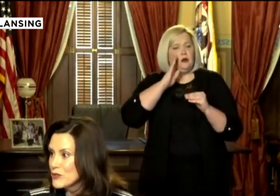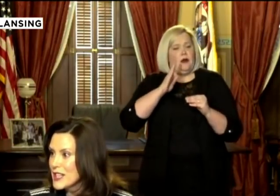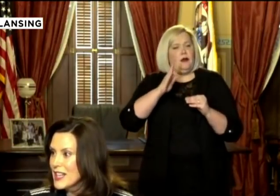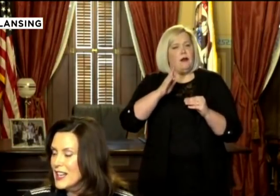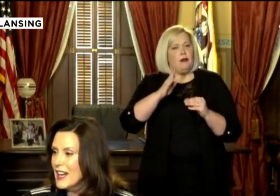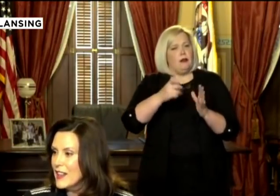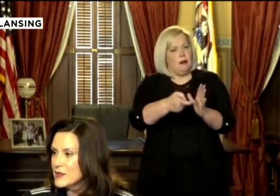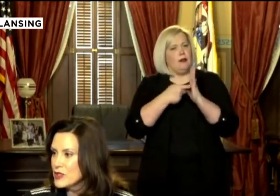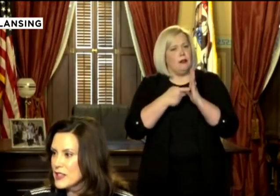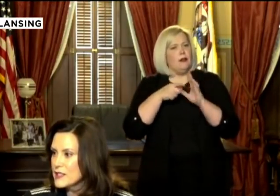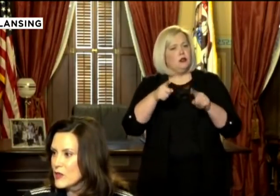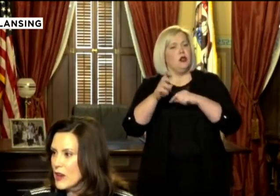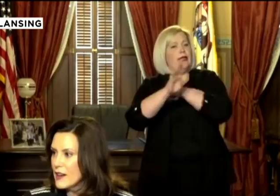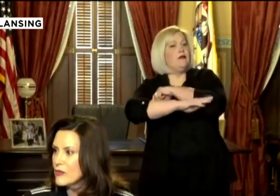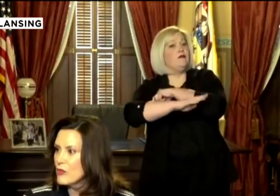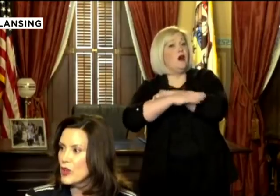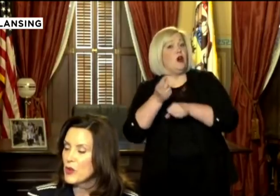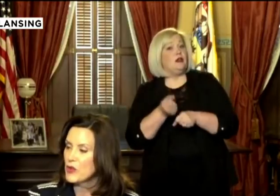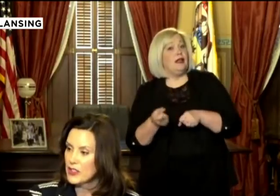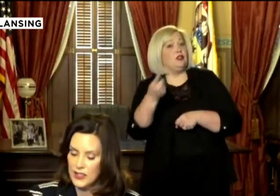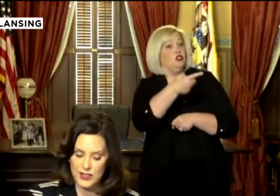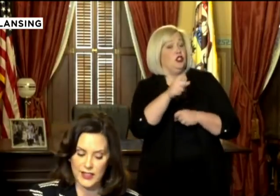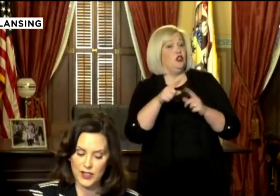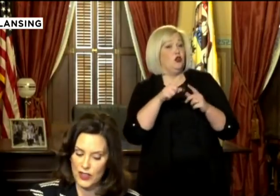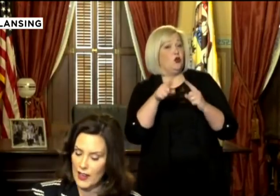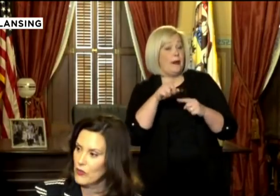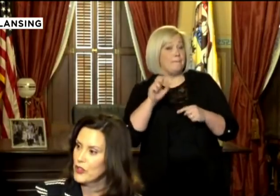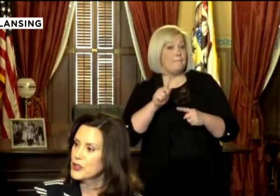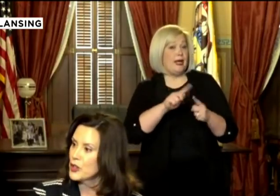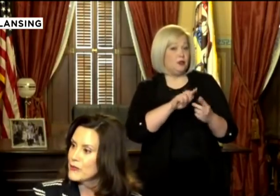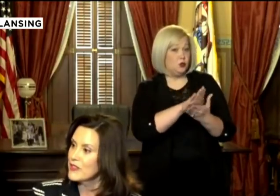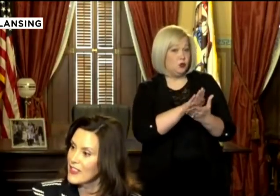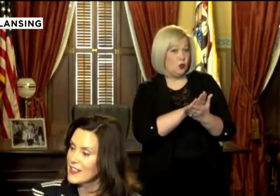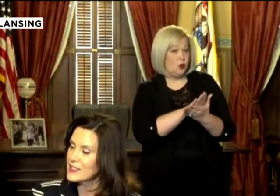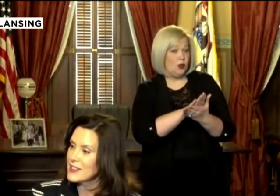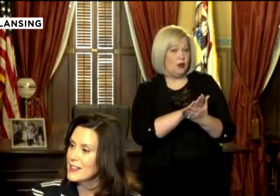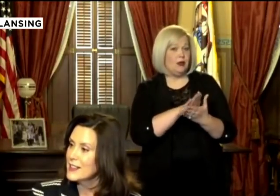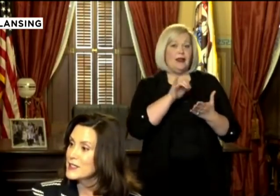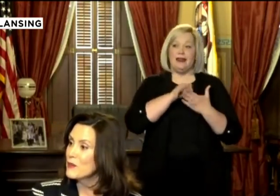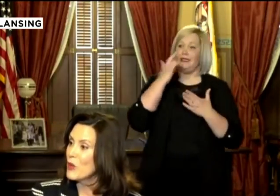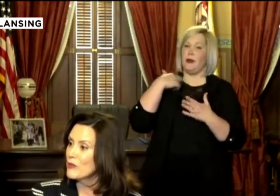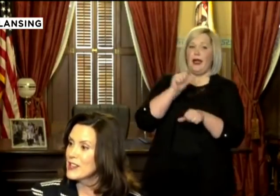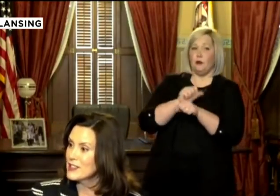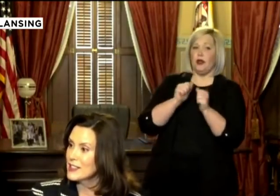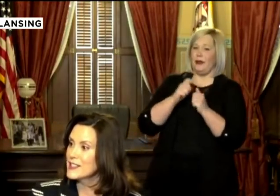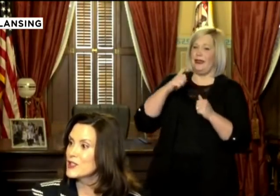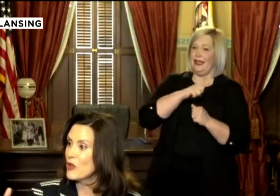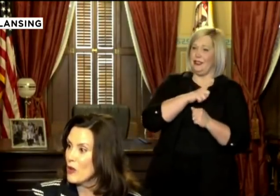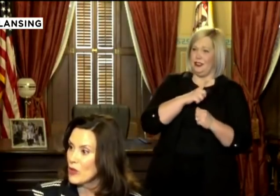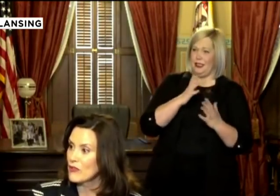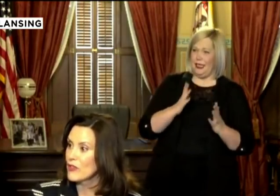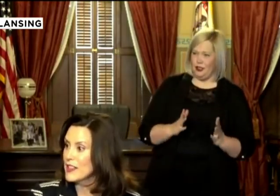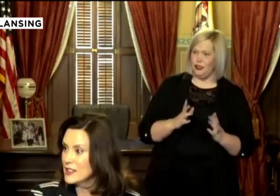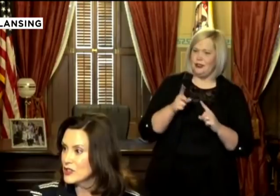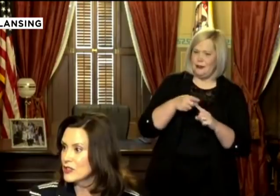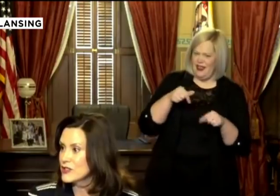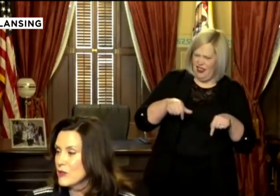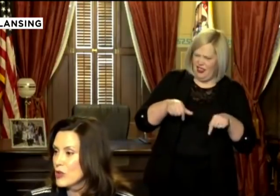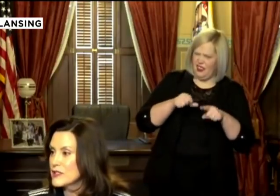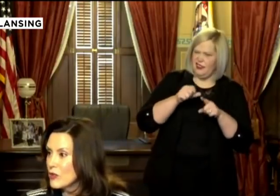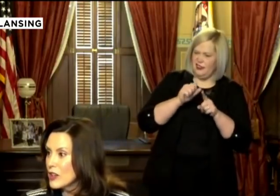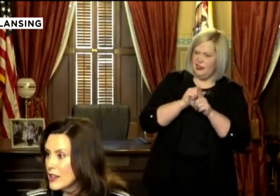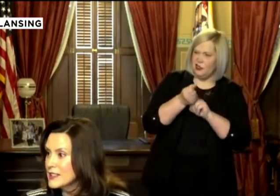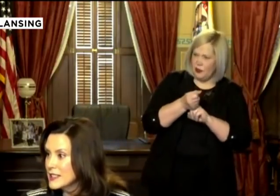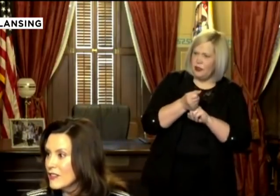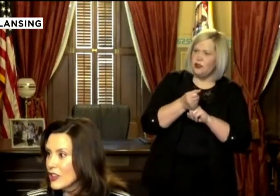is resumed. And that's precisely why working with the legislature on the terms of this is important, because it lays the groundwork for the